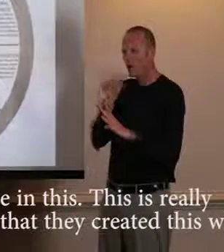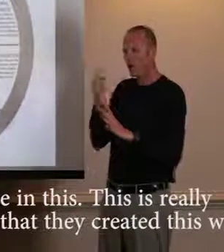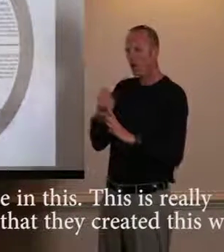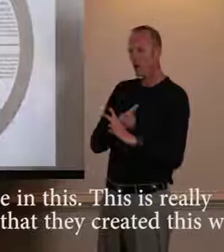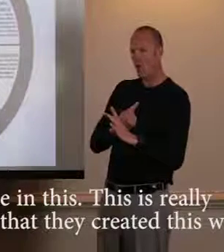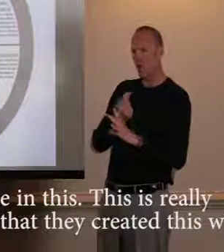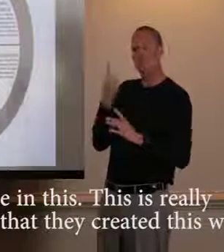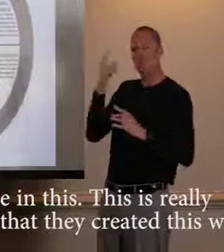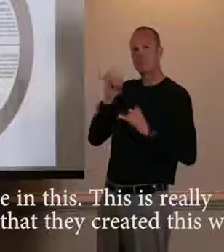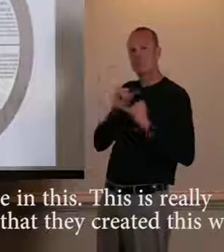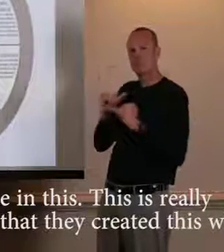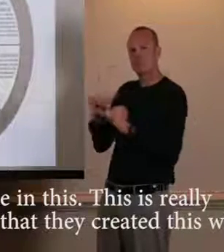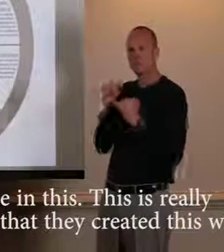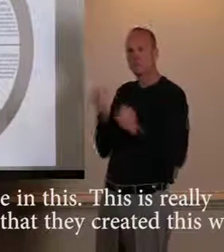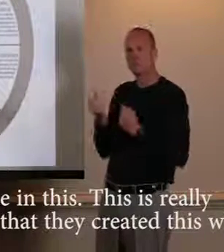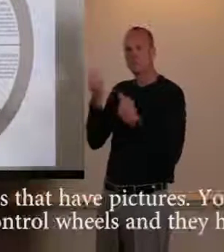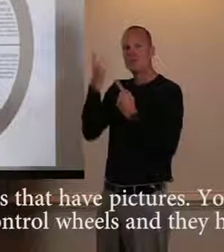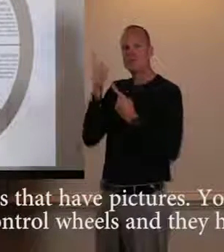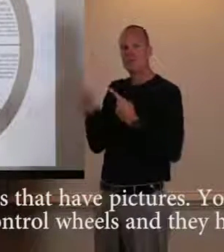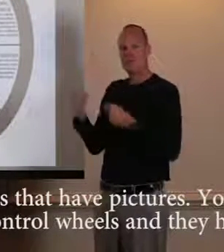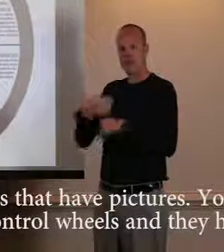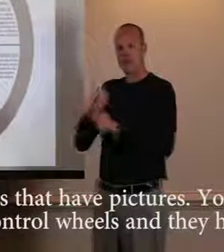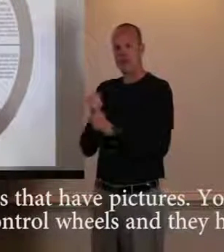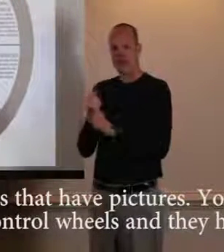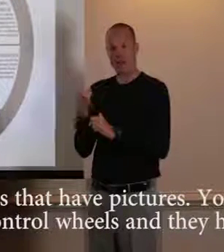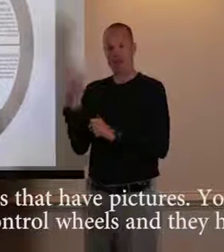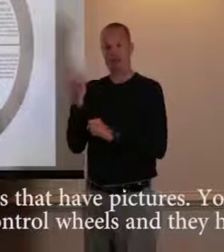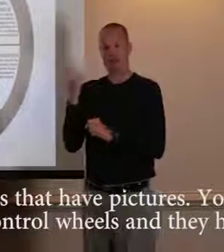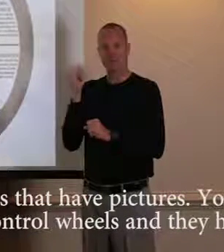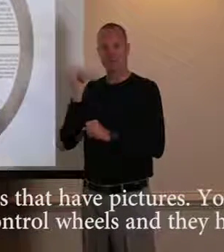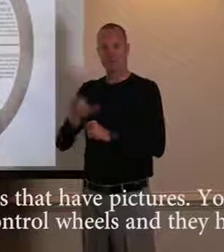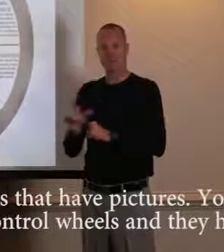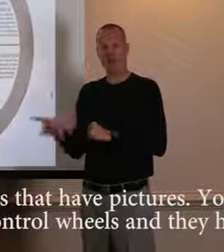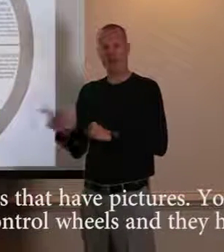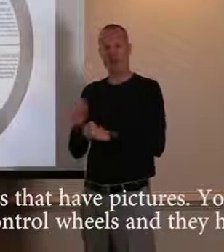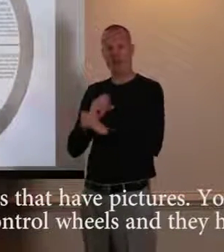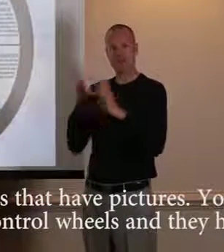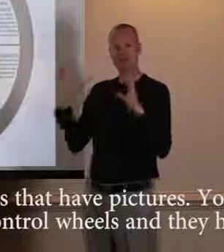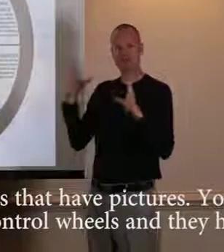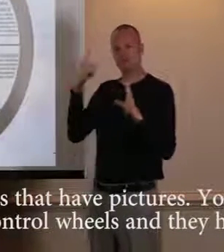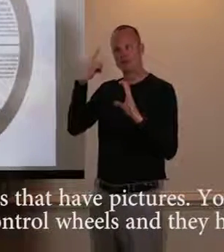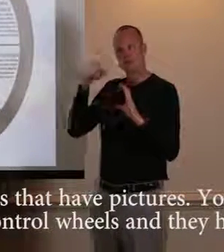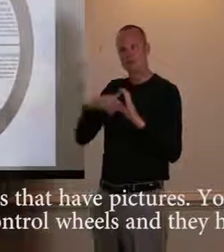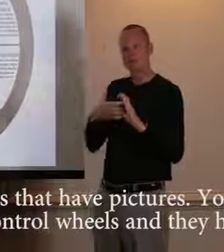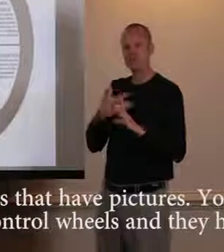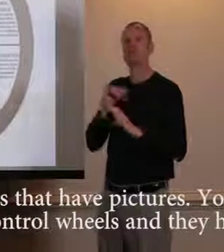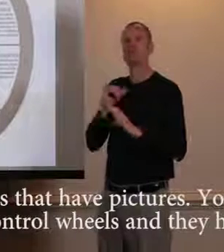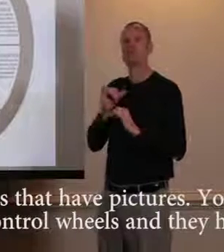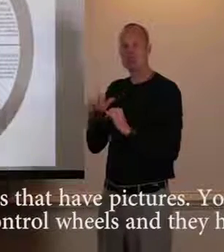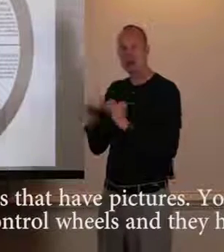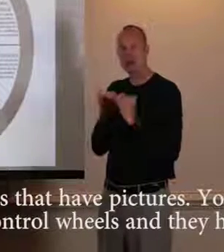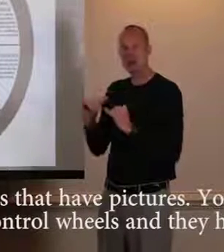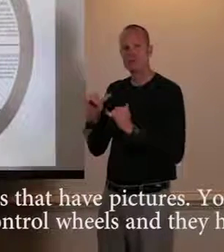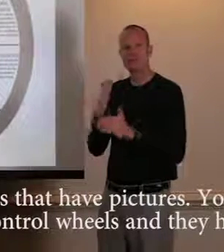that's so common that they've created this whole image for it. And there's ones that have pictures. I mean, you can just